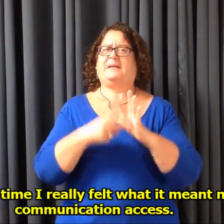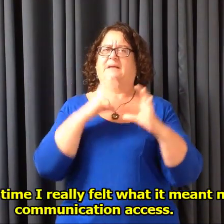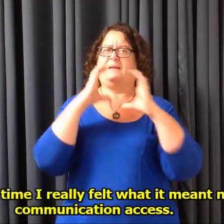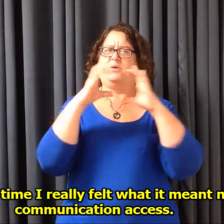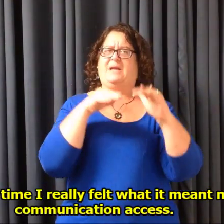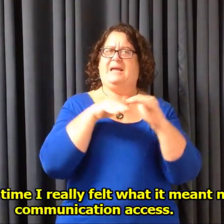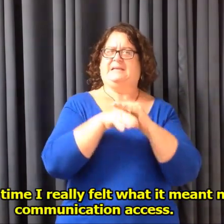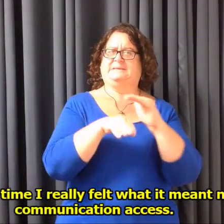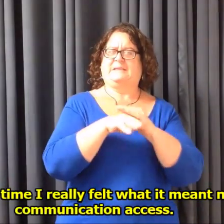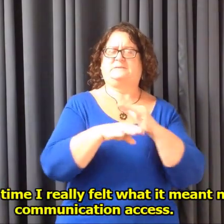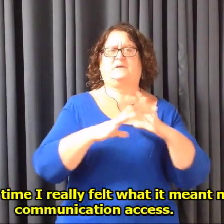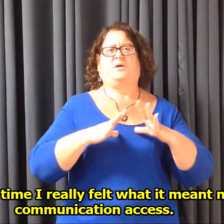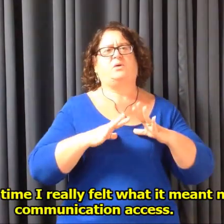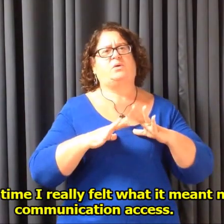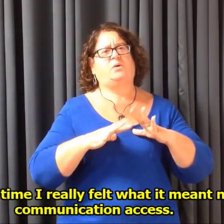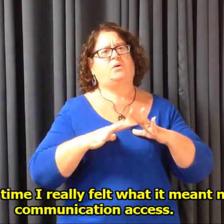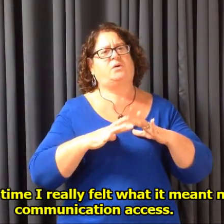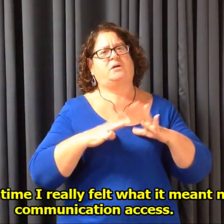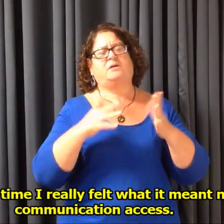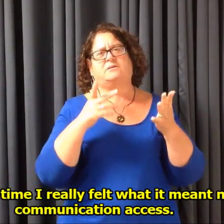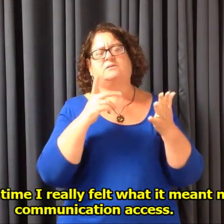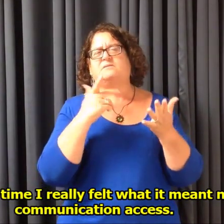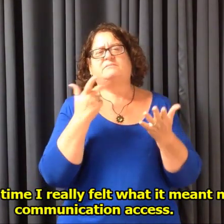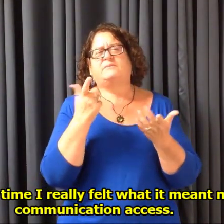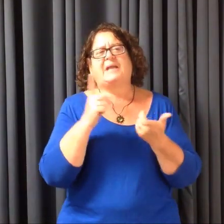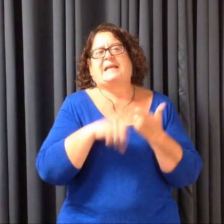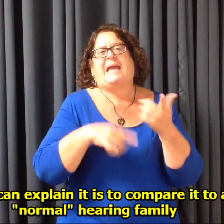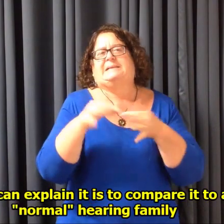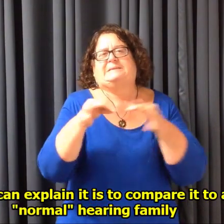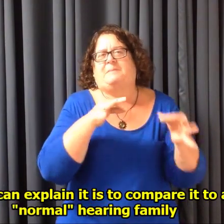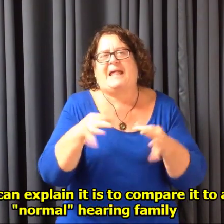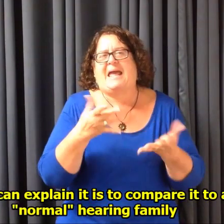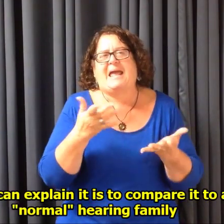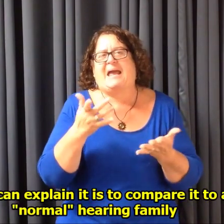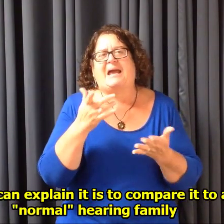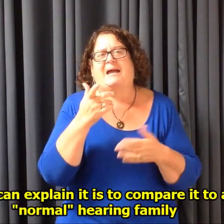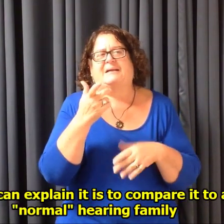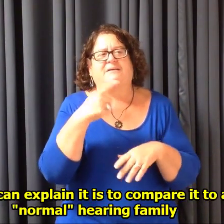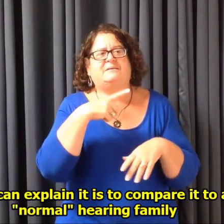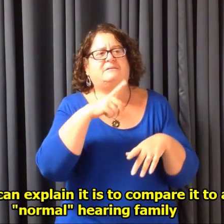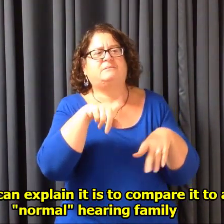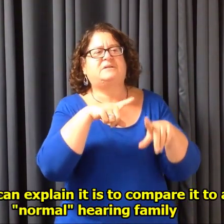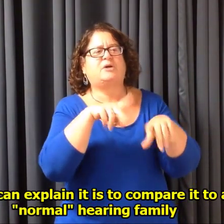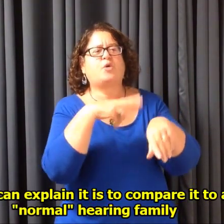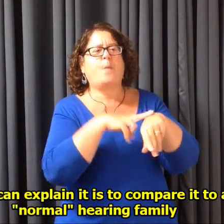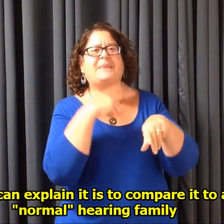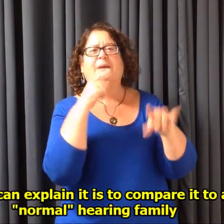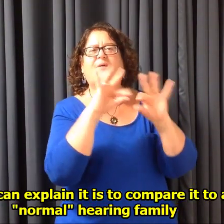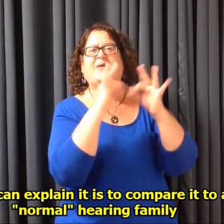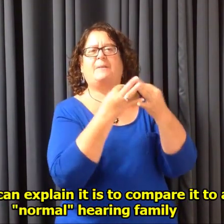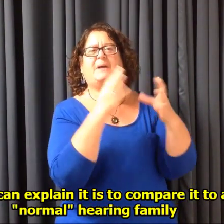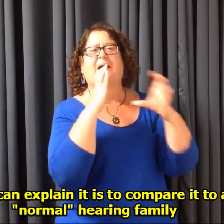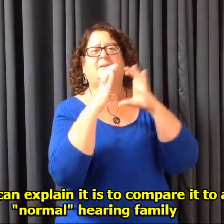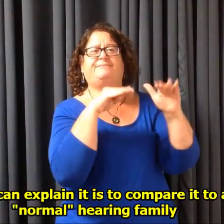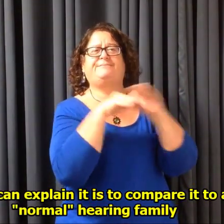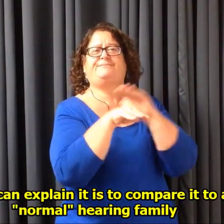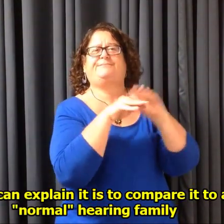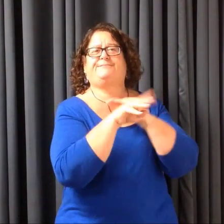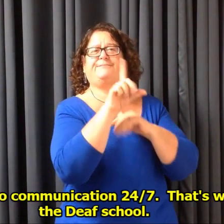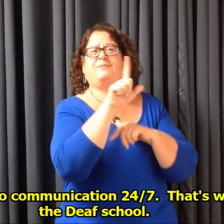time I really felt what it meant not to have communication access. The best way I can explain it is to compare it to a supposed normal hearing family who has